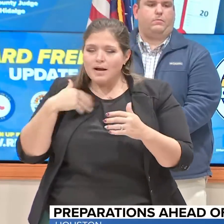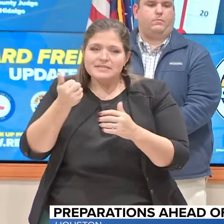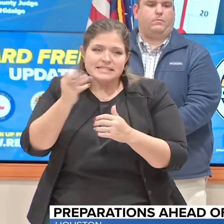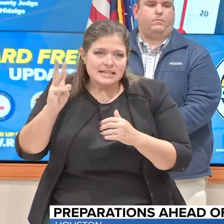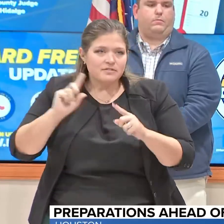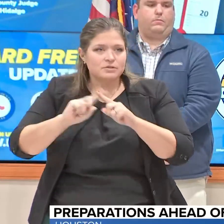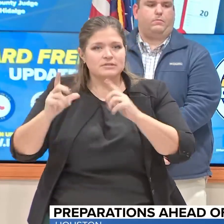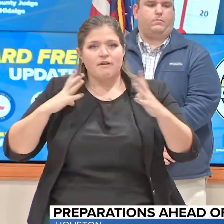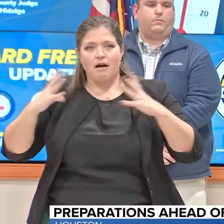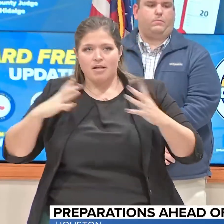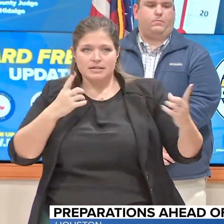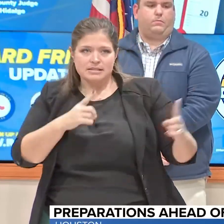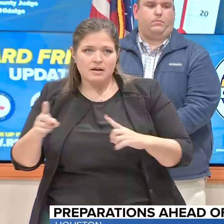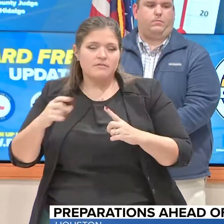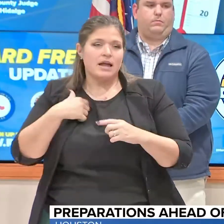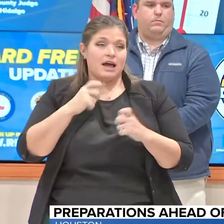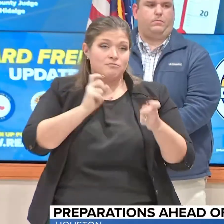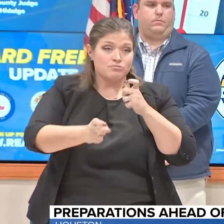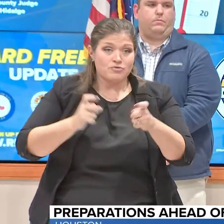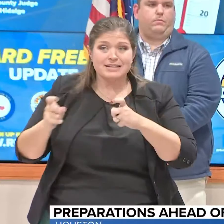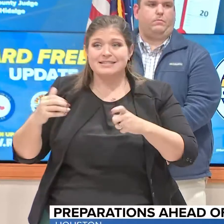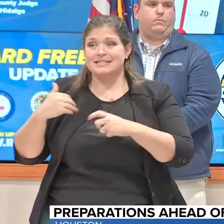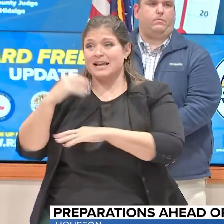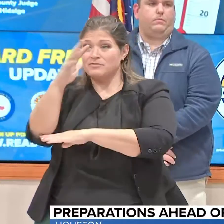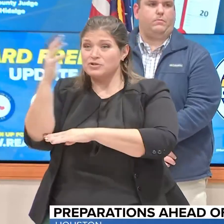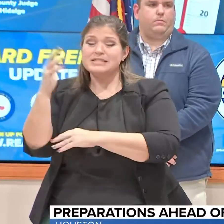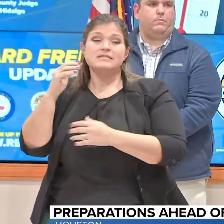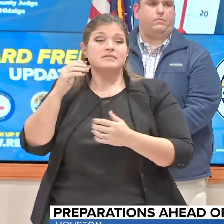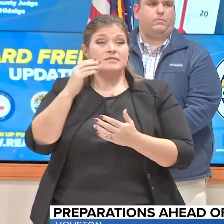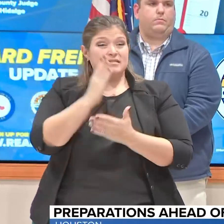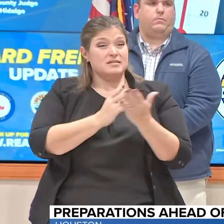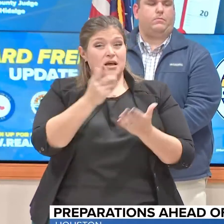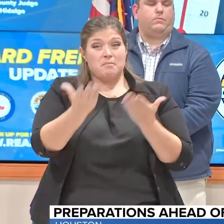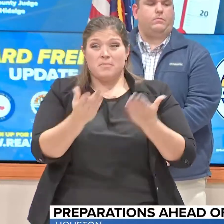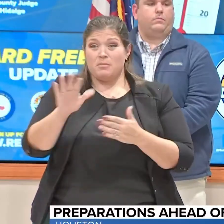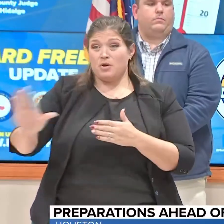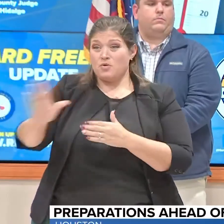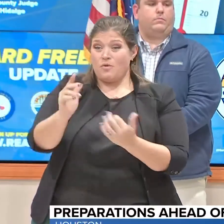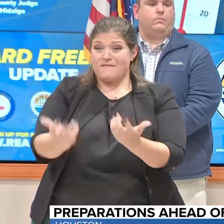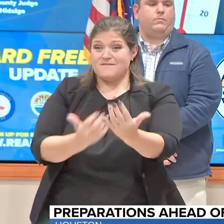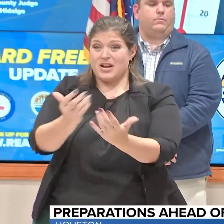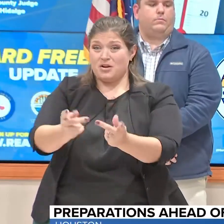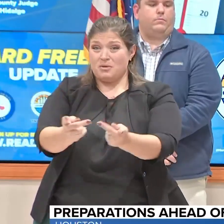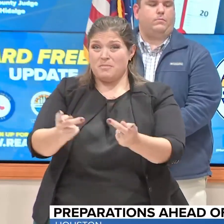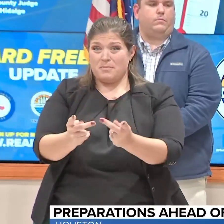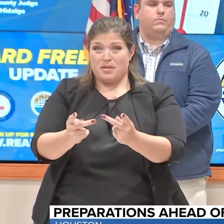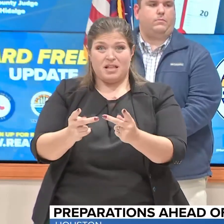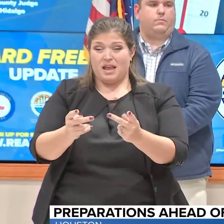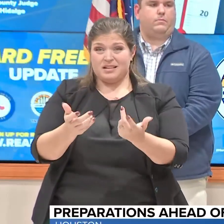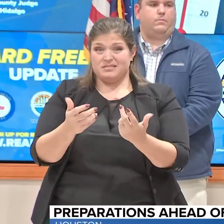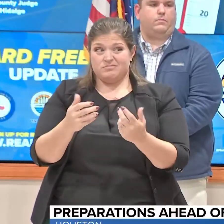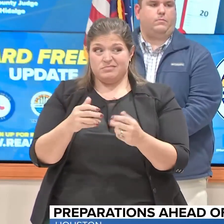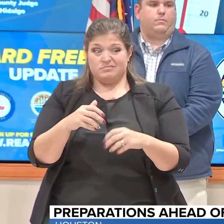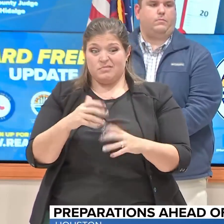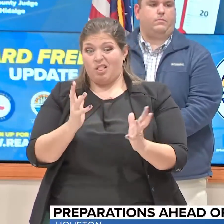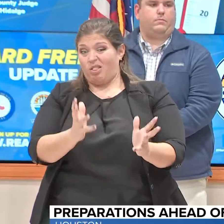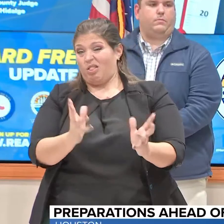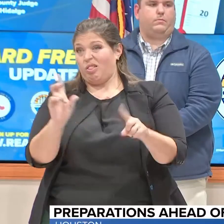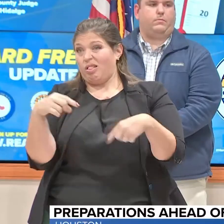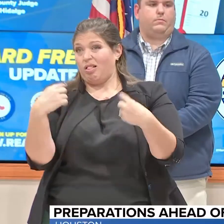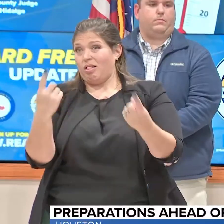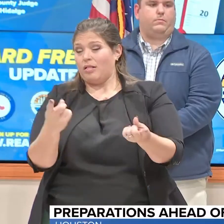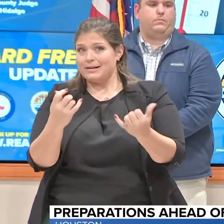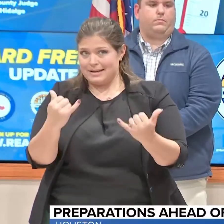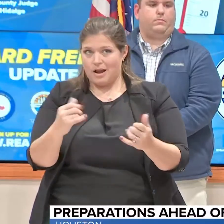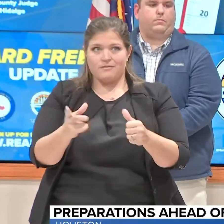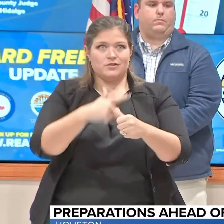trees. Many of you are going to be starting up your fireplaces for the first time, or maybe you're pulling out space heaters that you've had stored. I want to